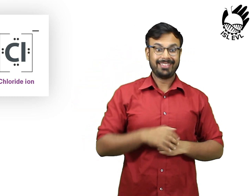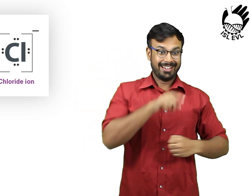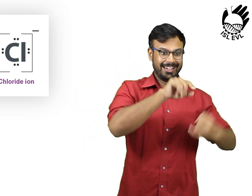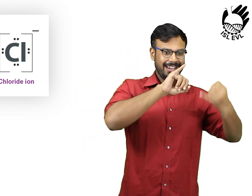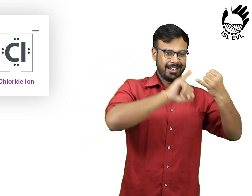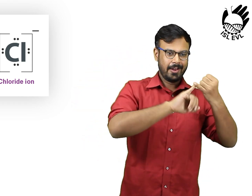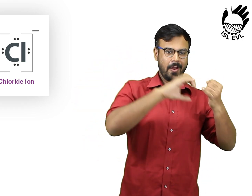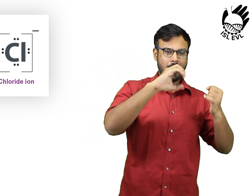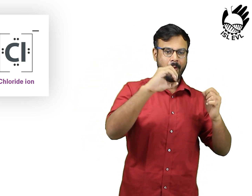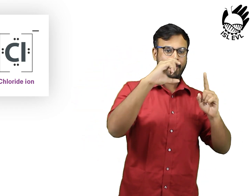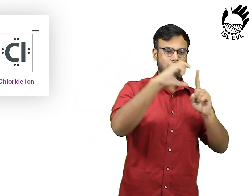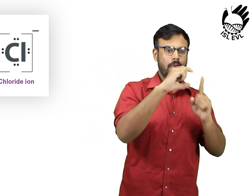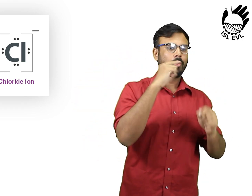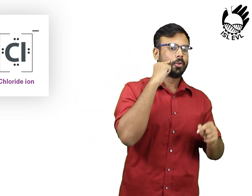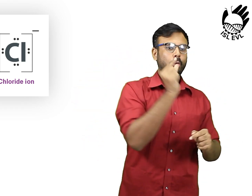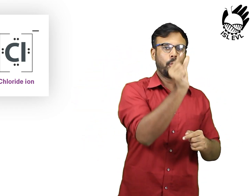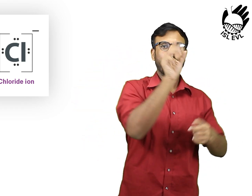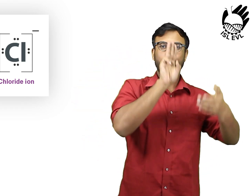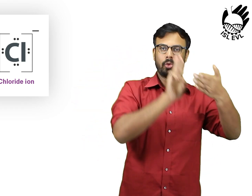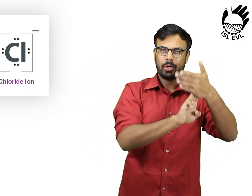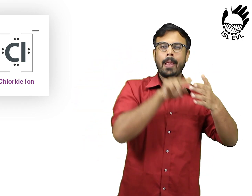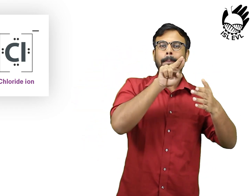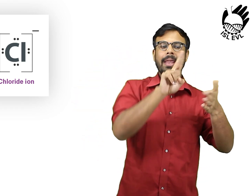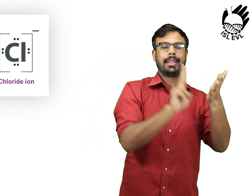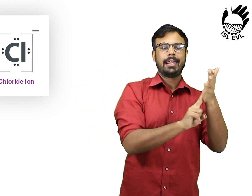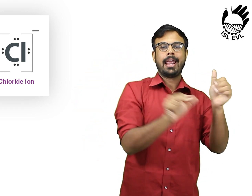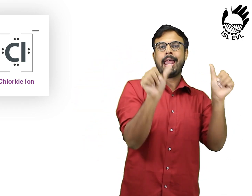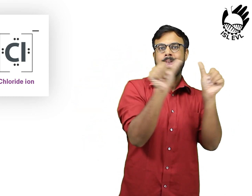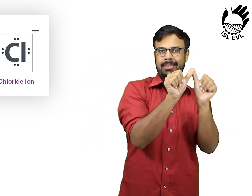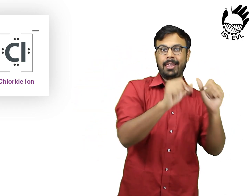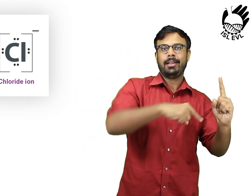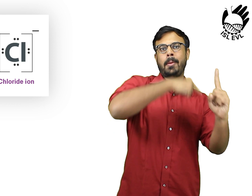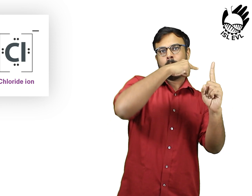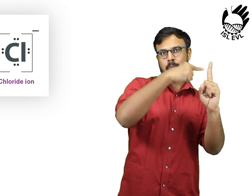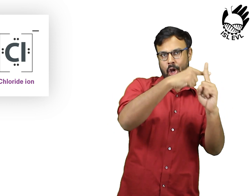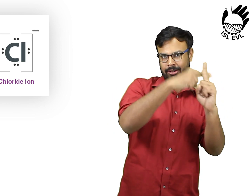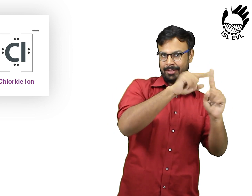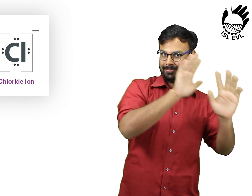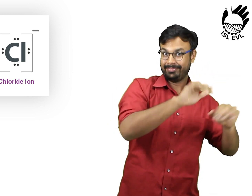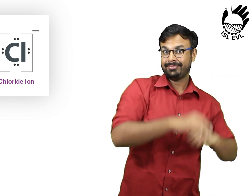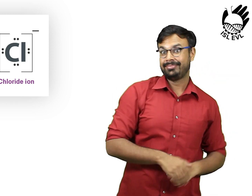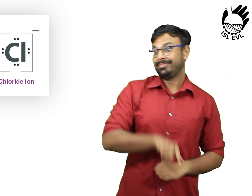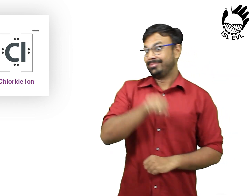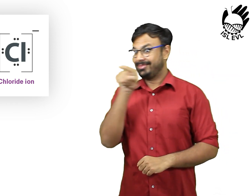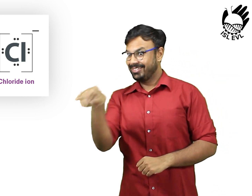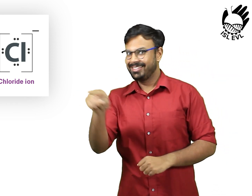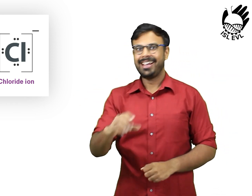a metal part, for example, sodium or Na,